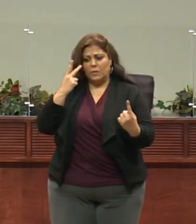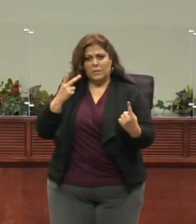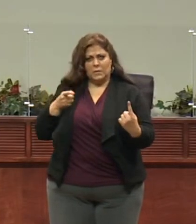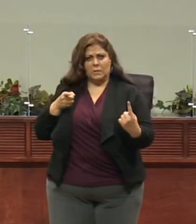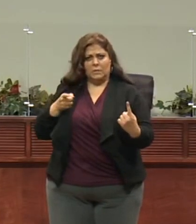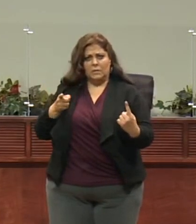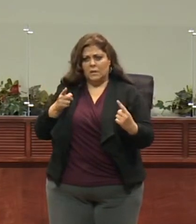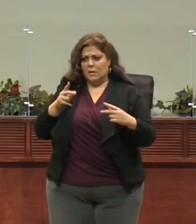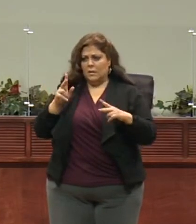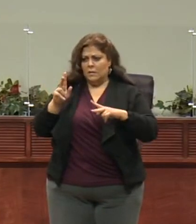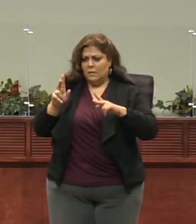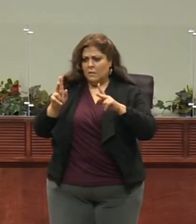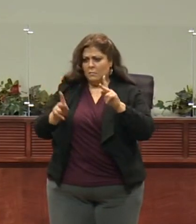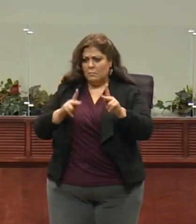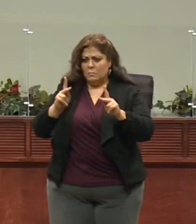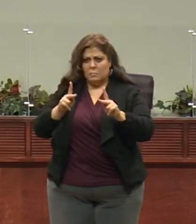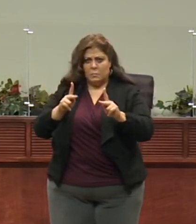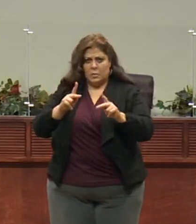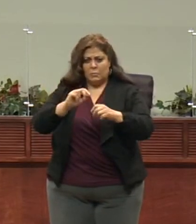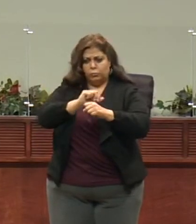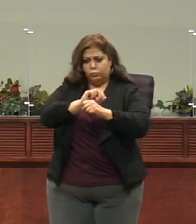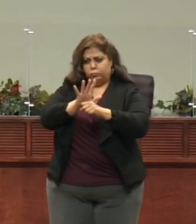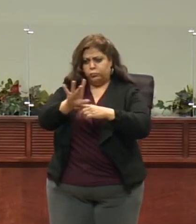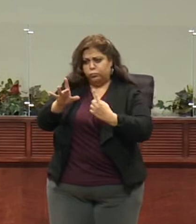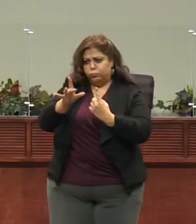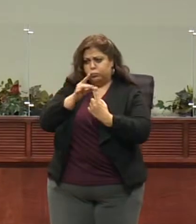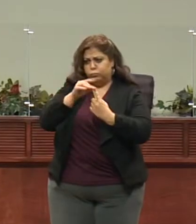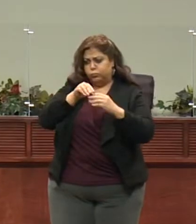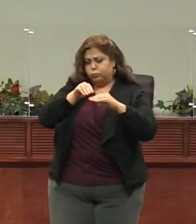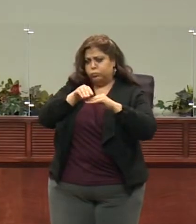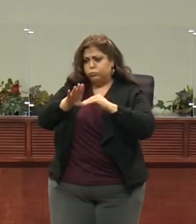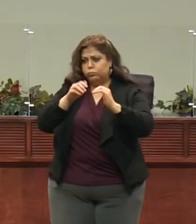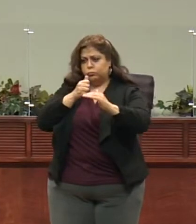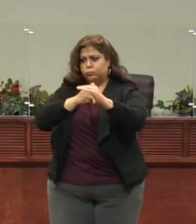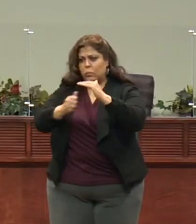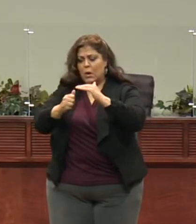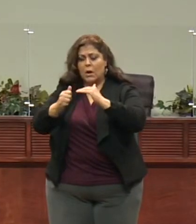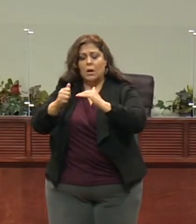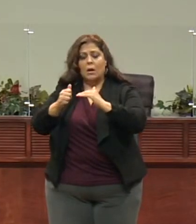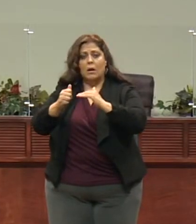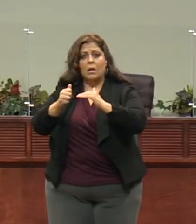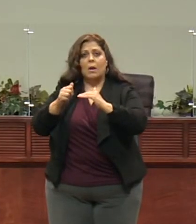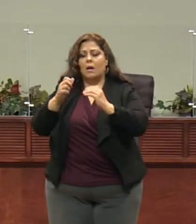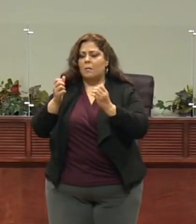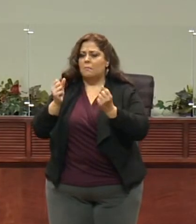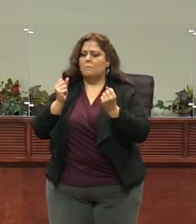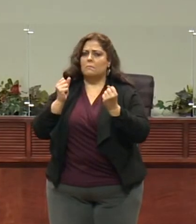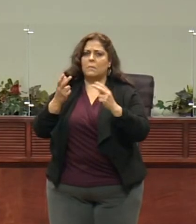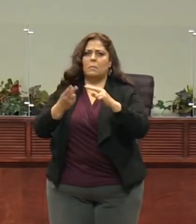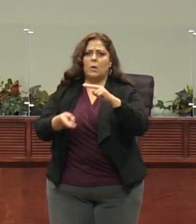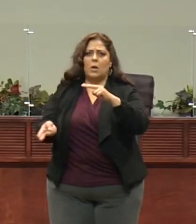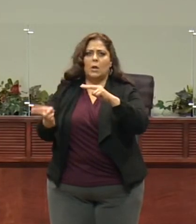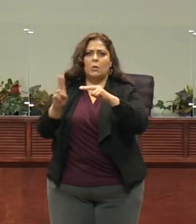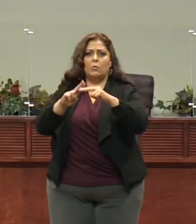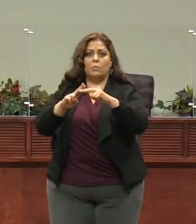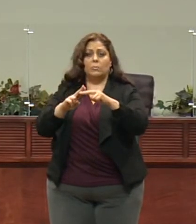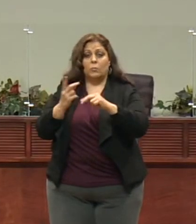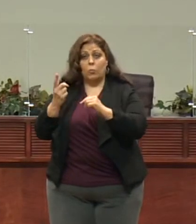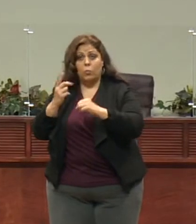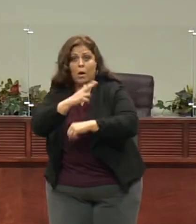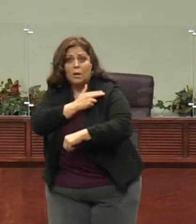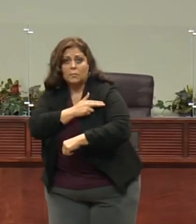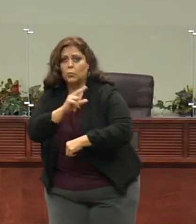number of hospitalizations across all our hospitals due to COVID-19. We